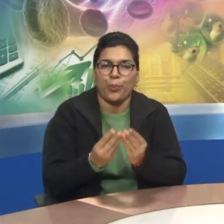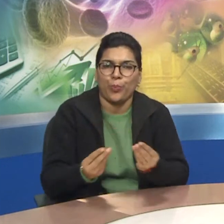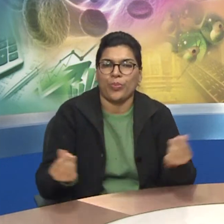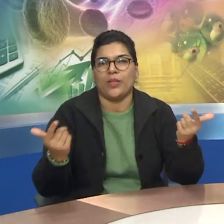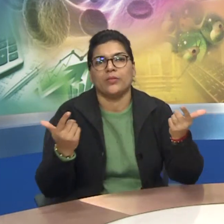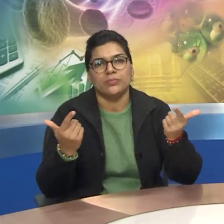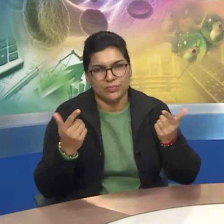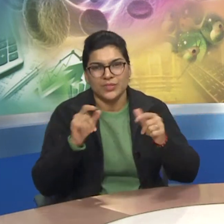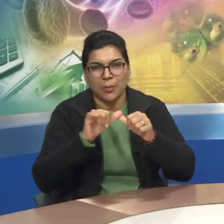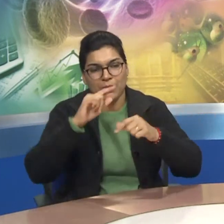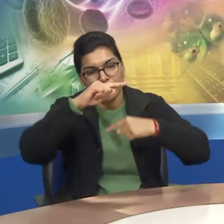biodegradable,